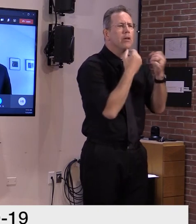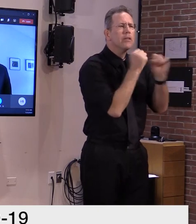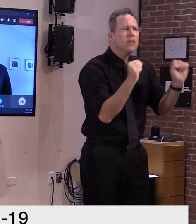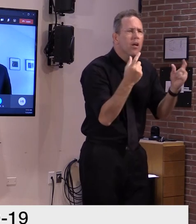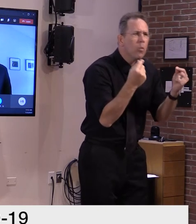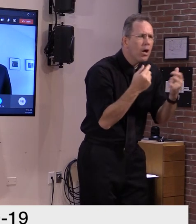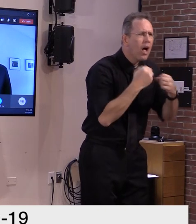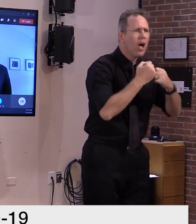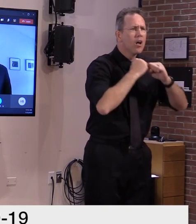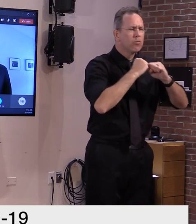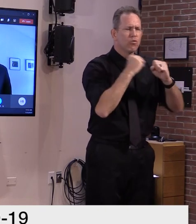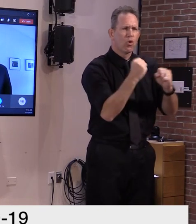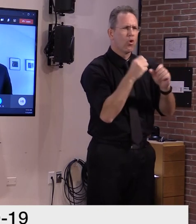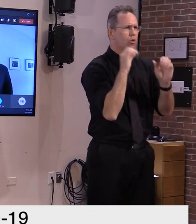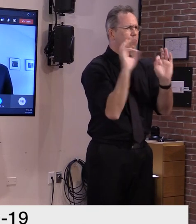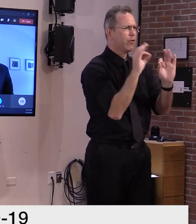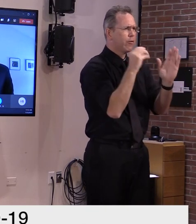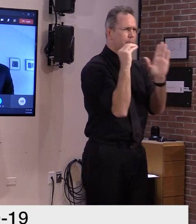guidance in the country.